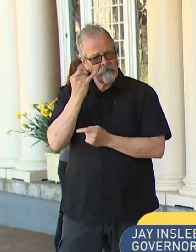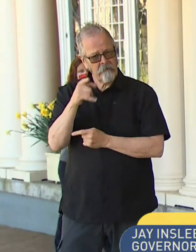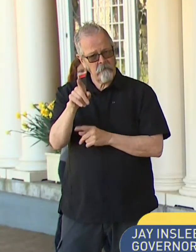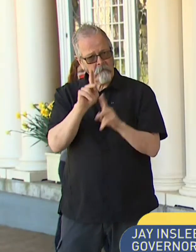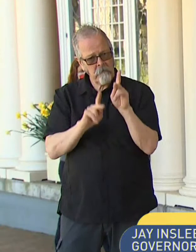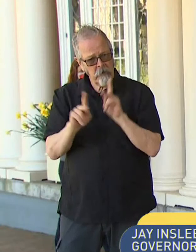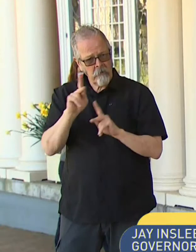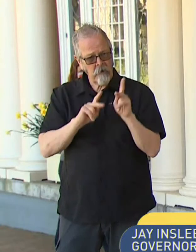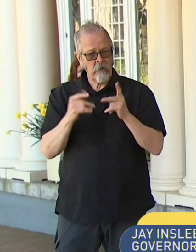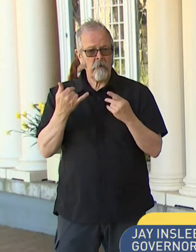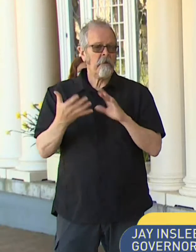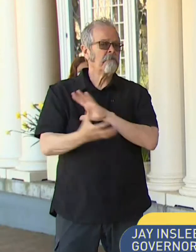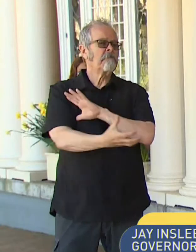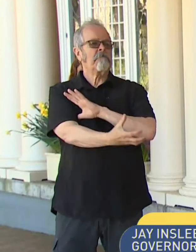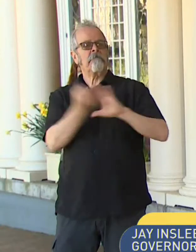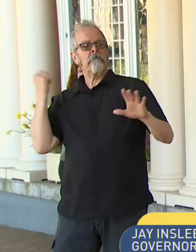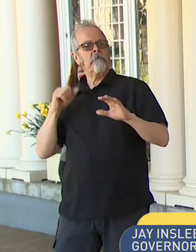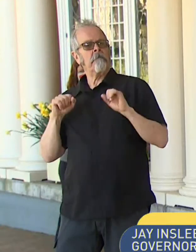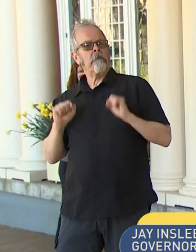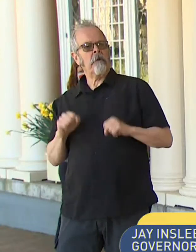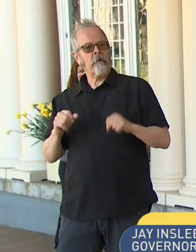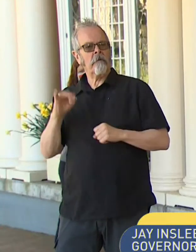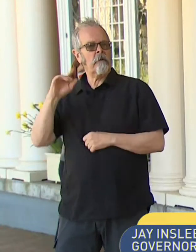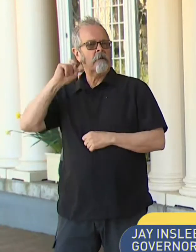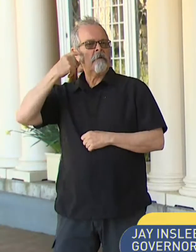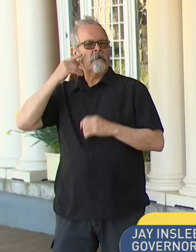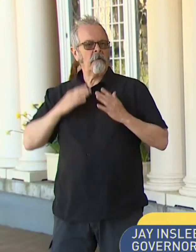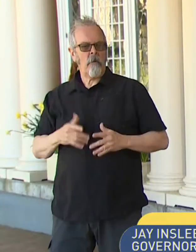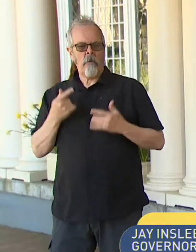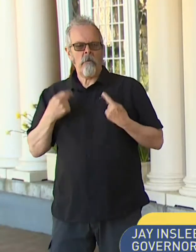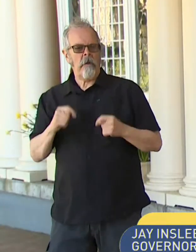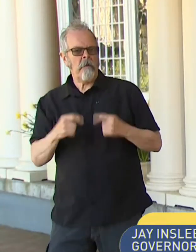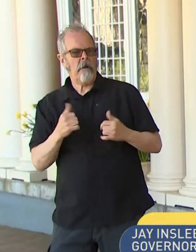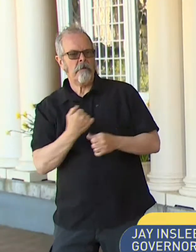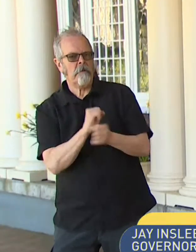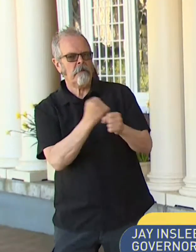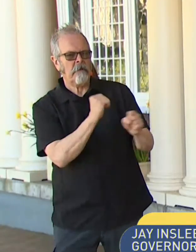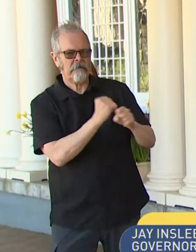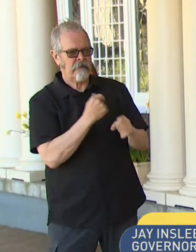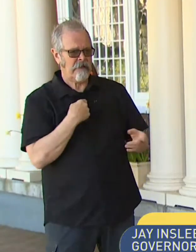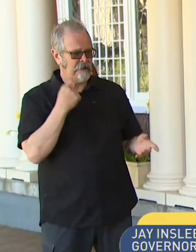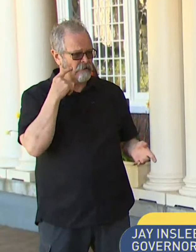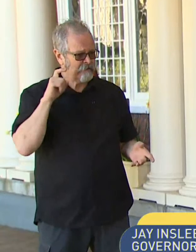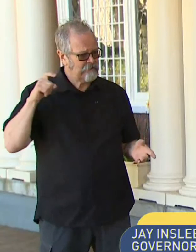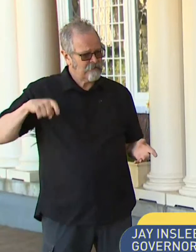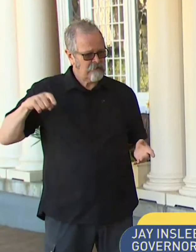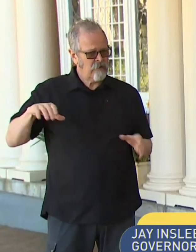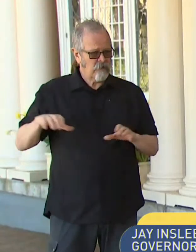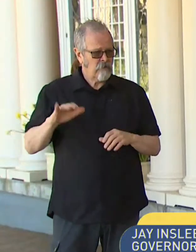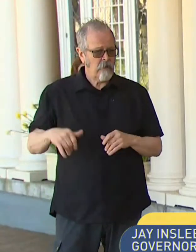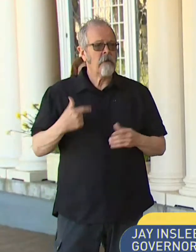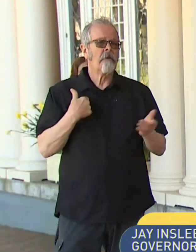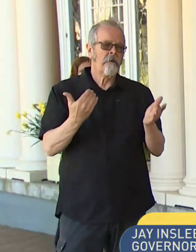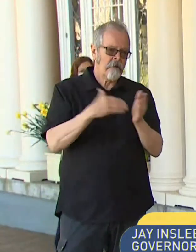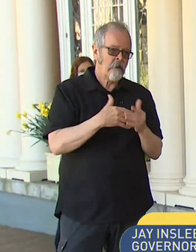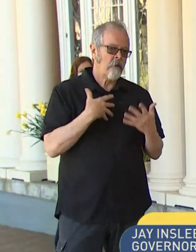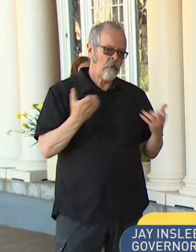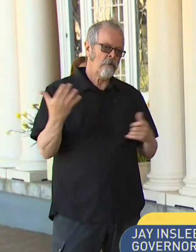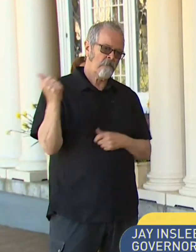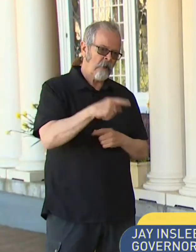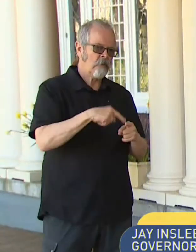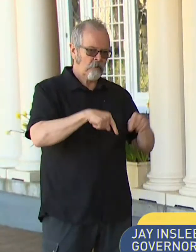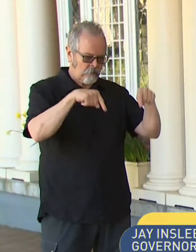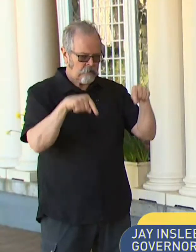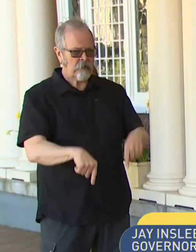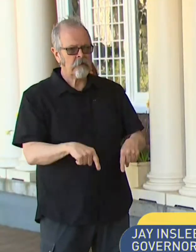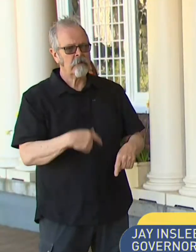of the governor to try to save lives. So no, I don't think that that's necessary to do. And again, I do want to come back to this. I'm sorry if the people in the